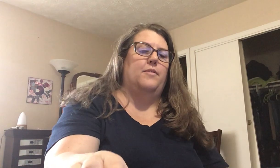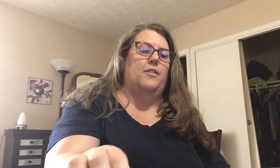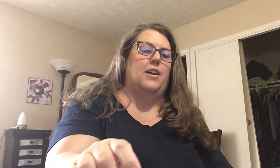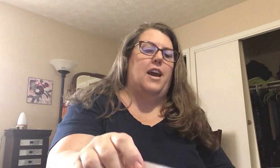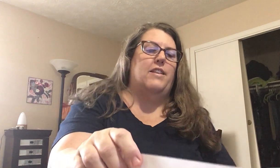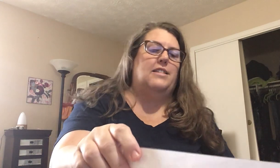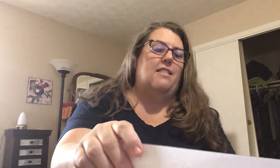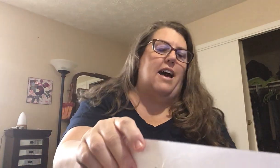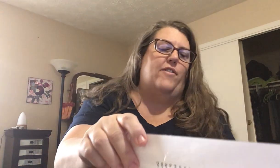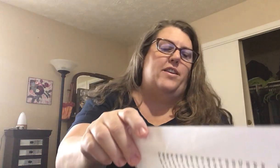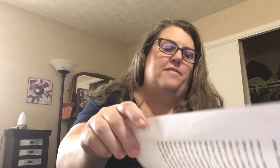Okay, that's 11.